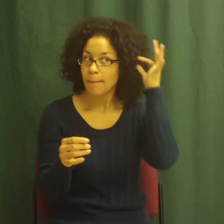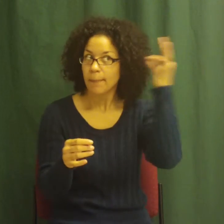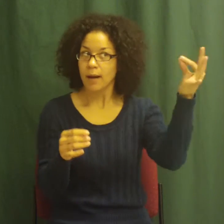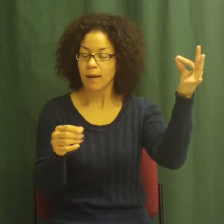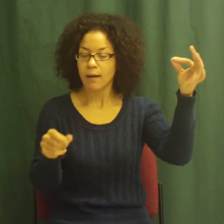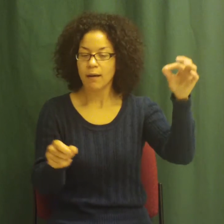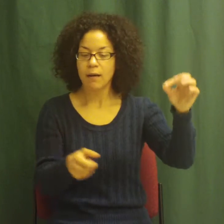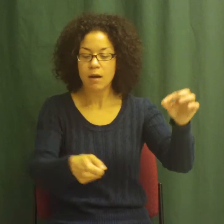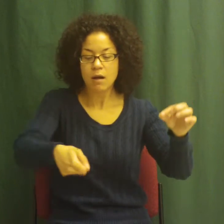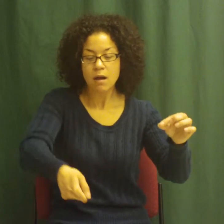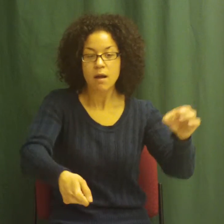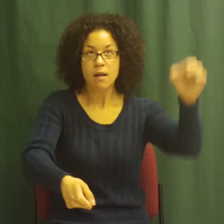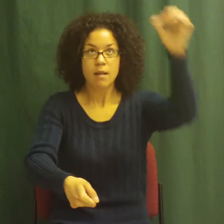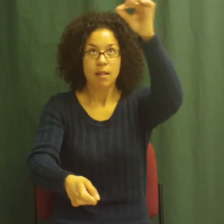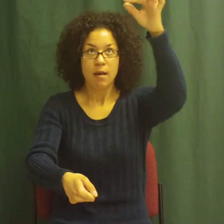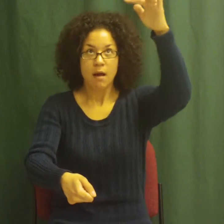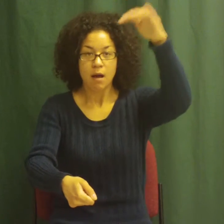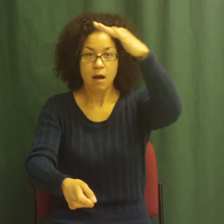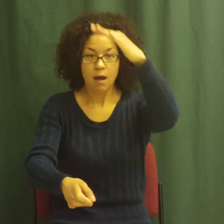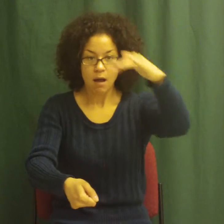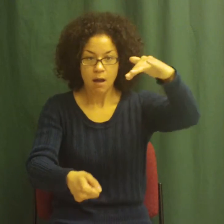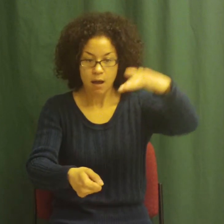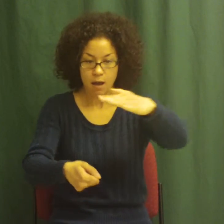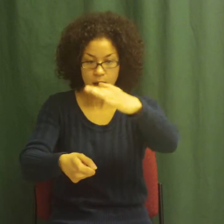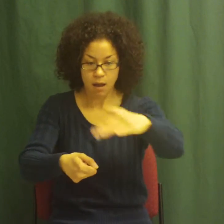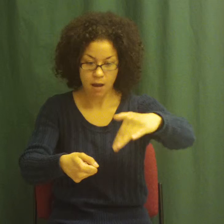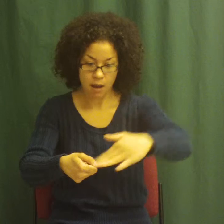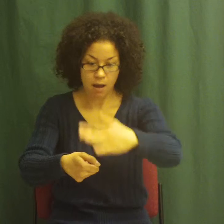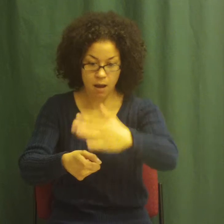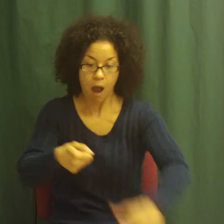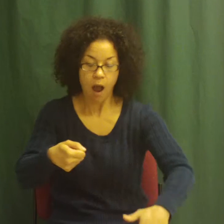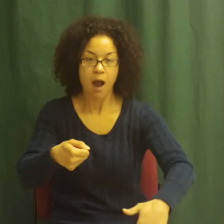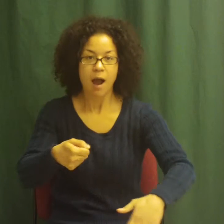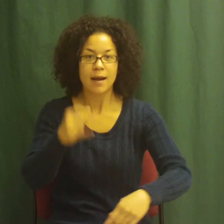hair, it was considered a good sword.